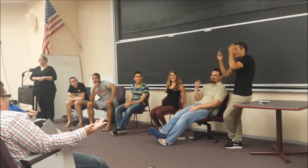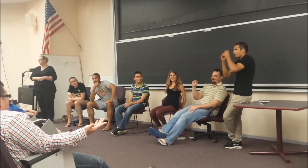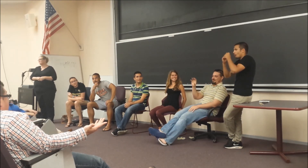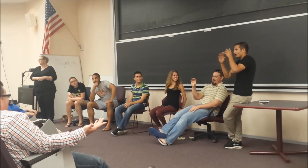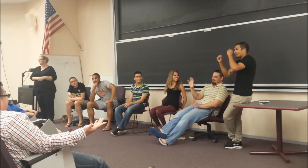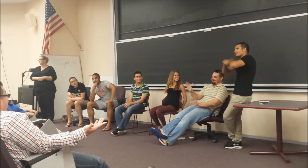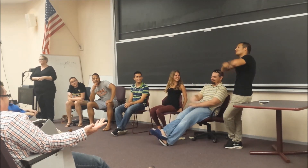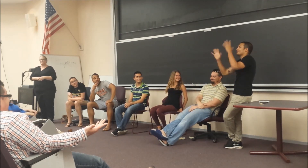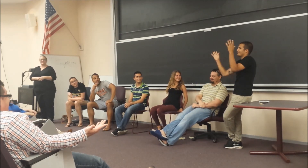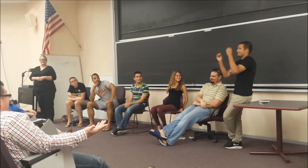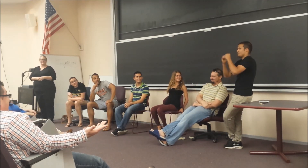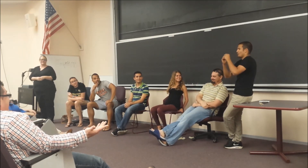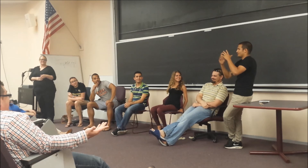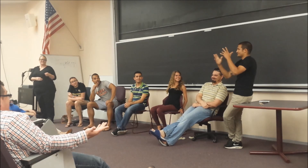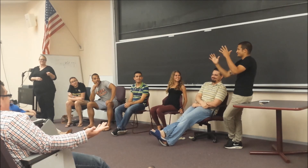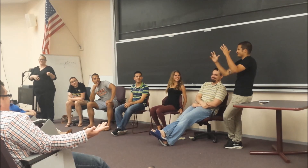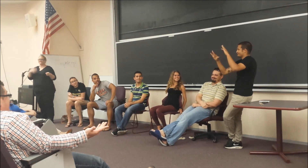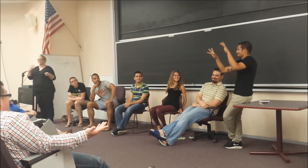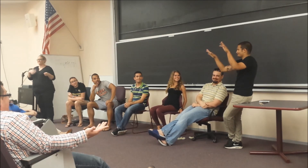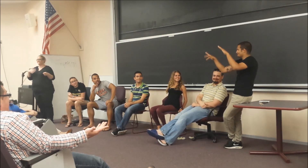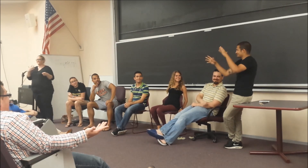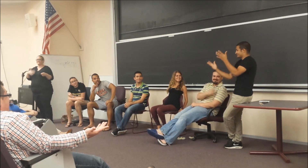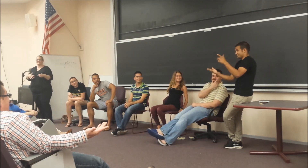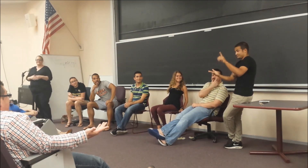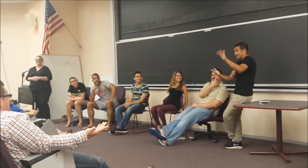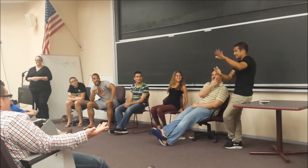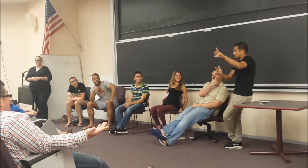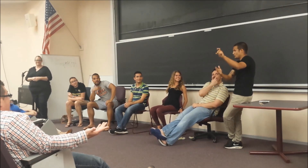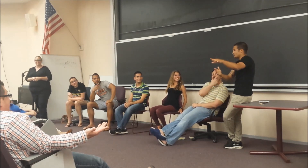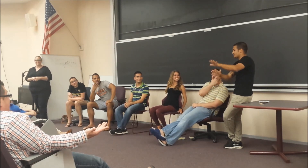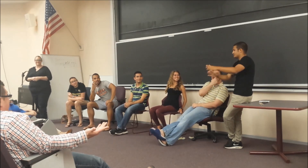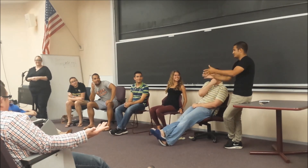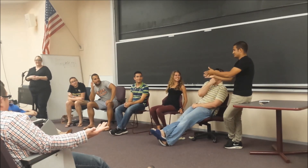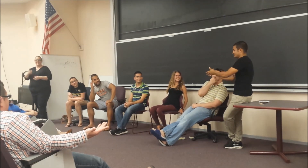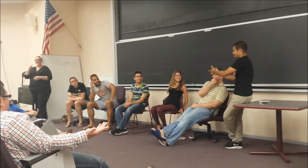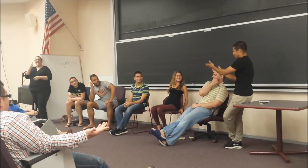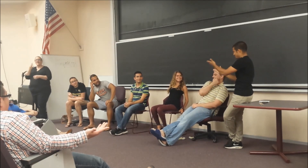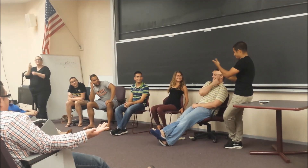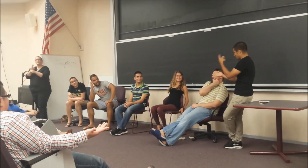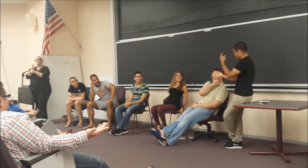that Just go if PG. you are using LSD, you would be